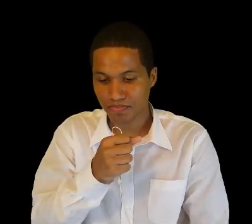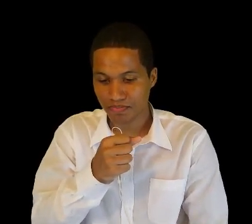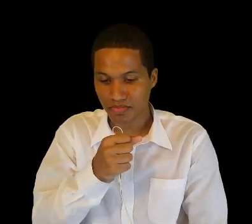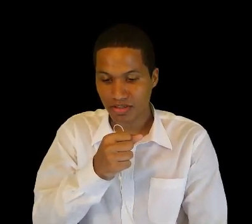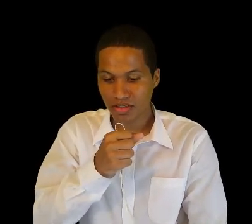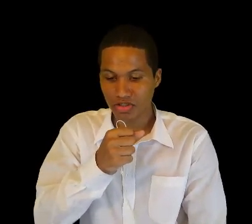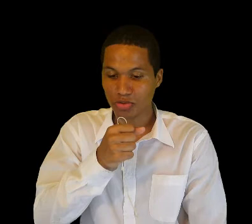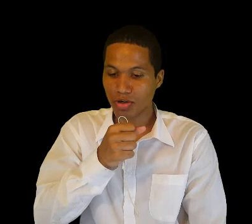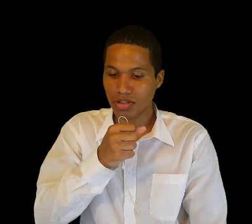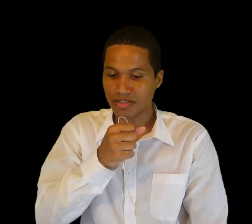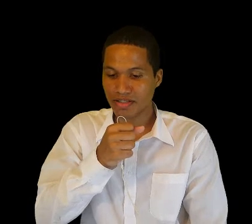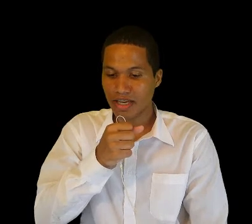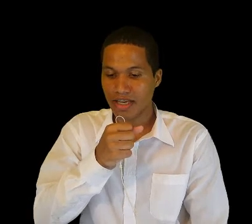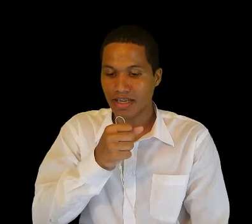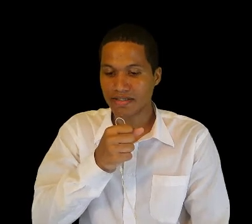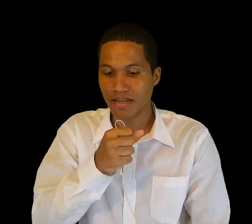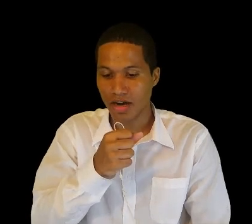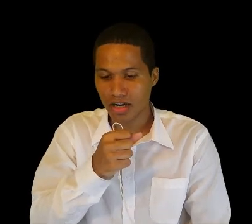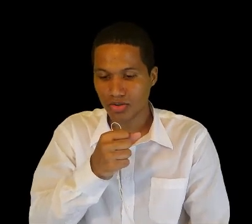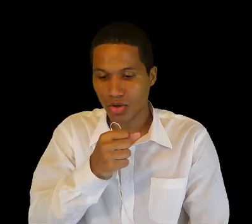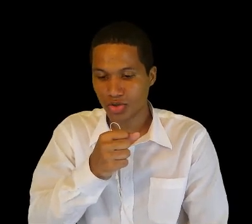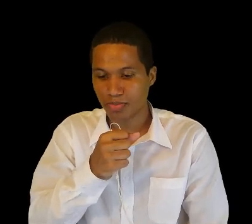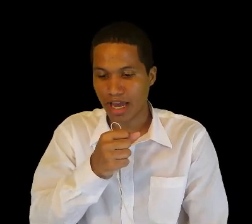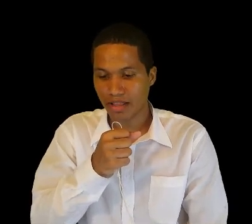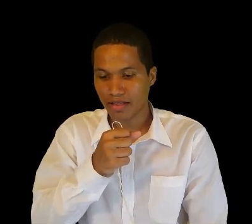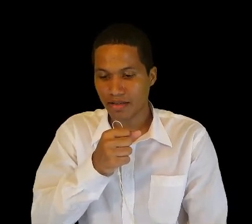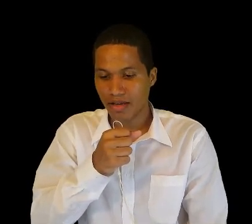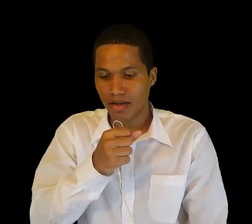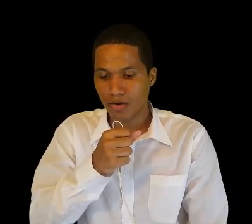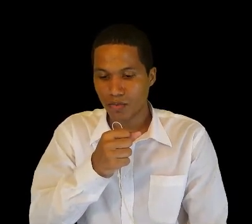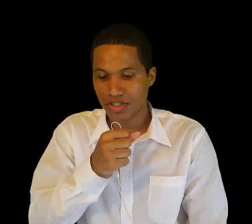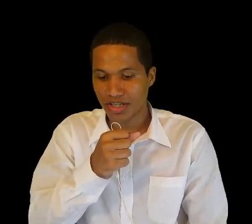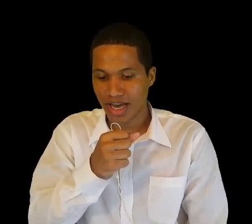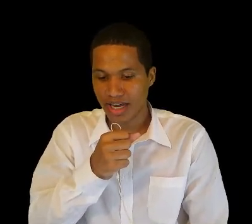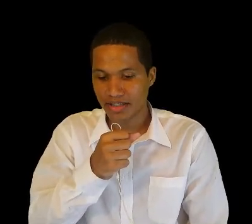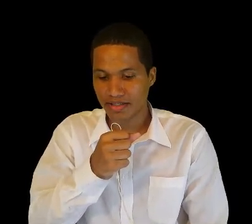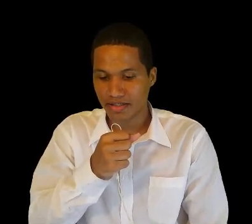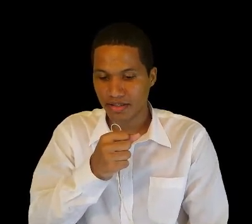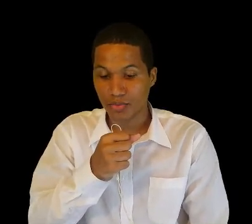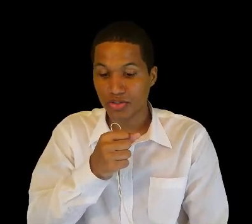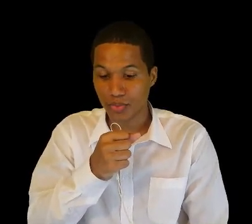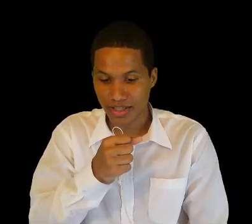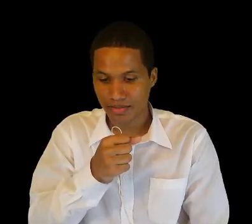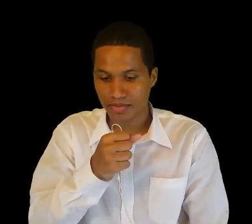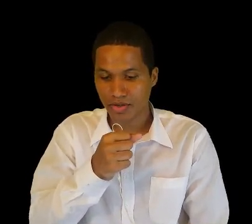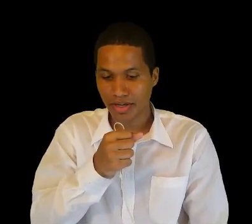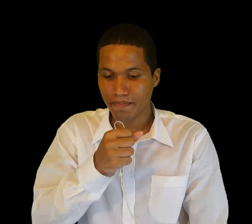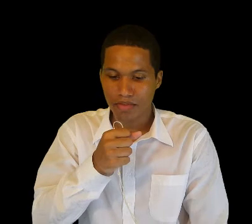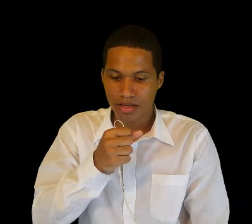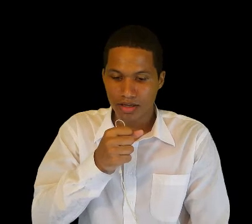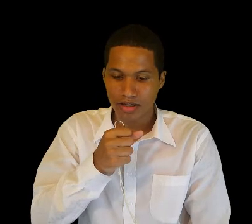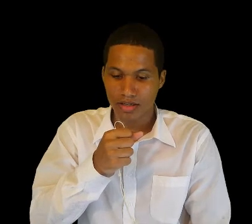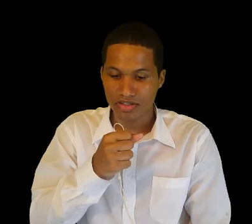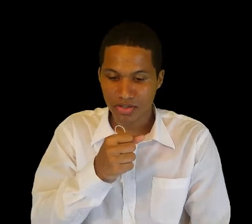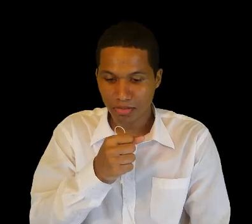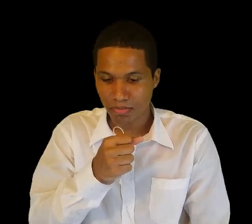mammals. The smallest is the hawk-nosed bat, which weighs